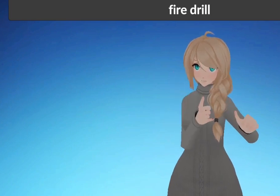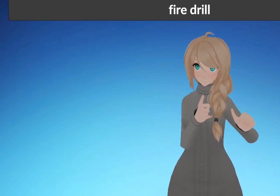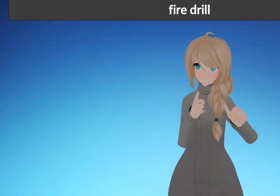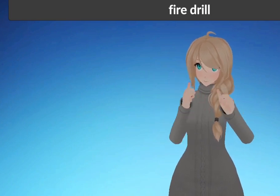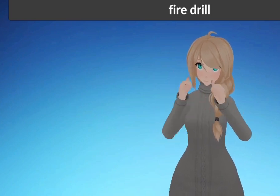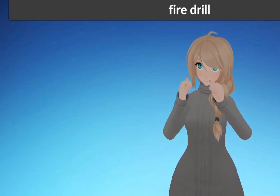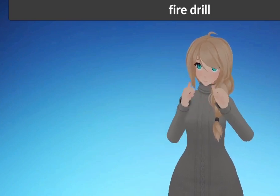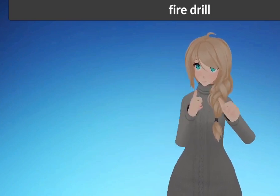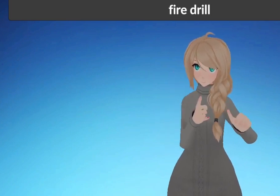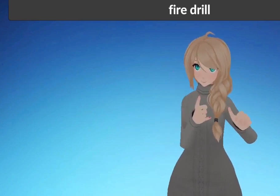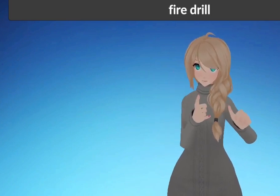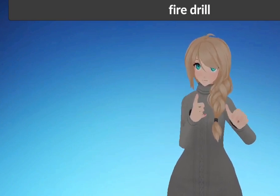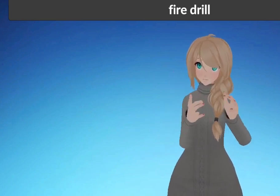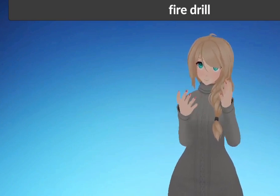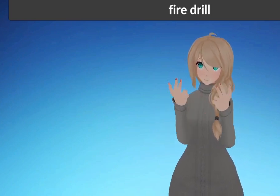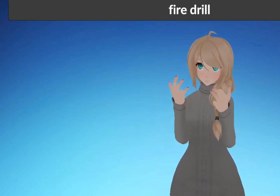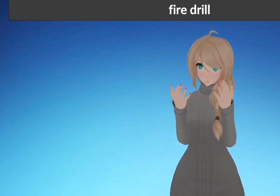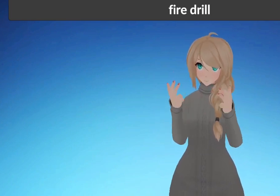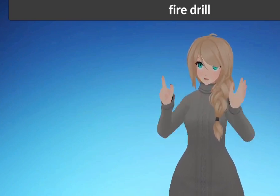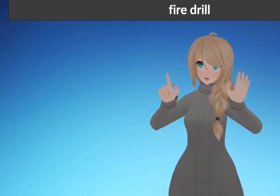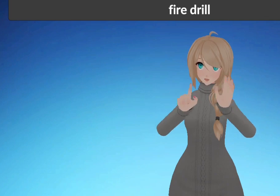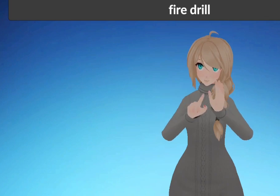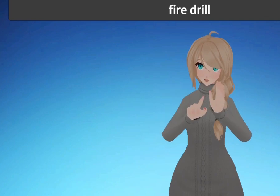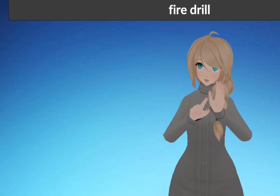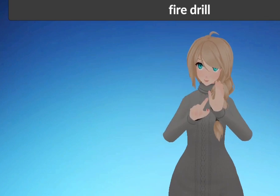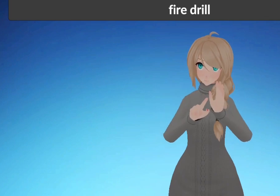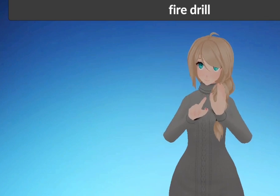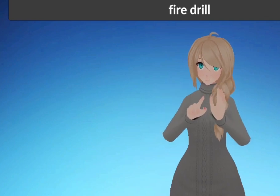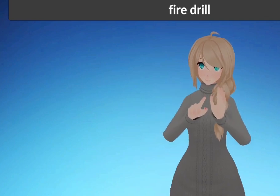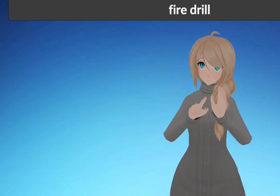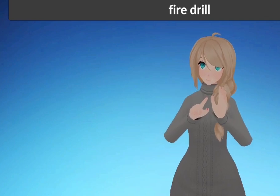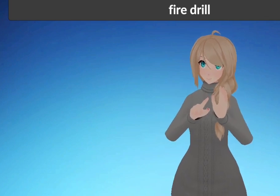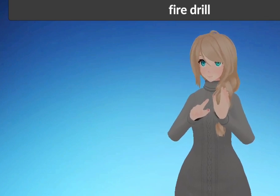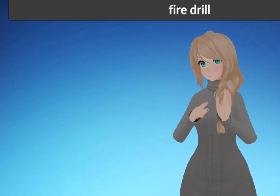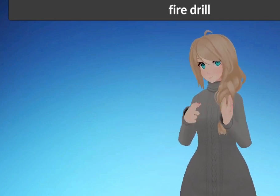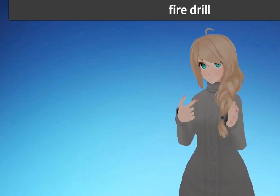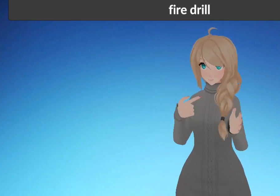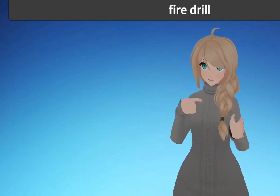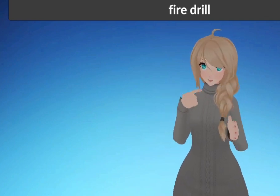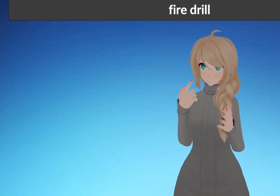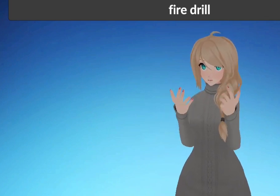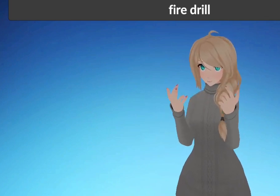Test. Test fire alarm. So I say